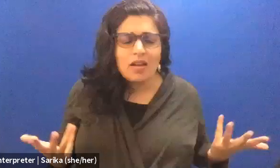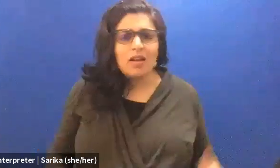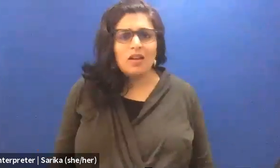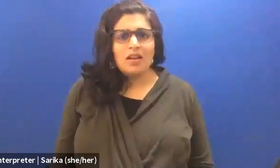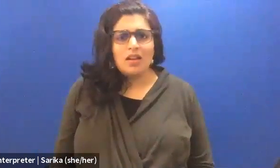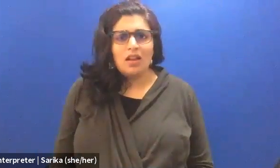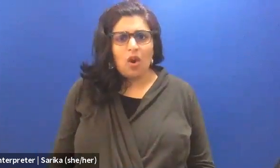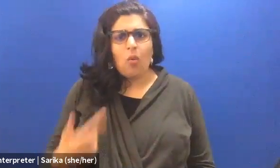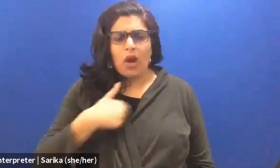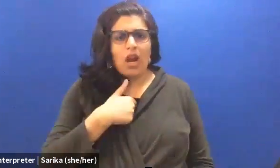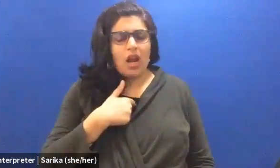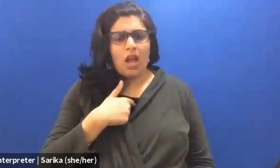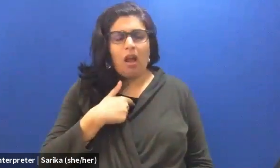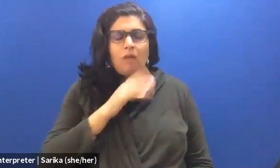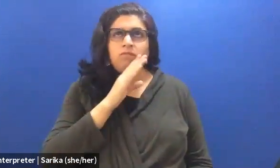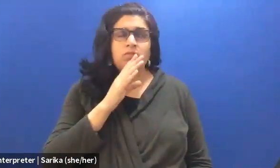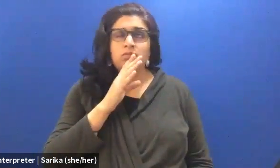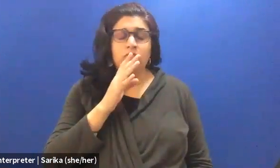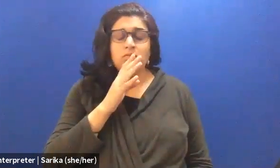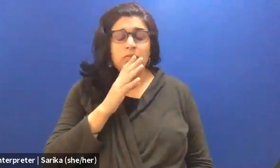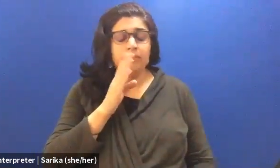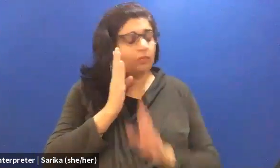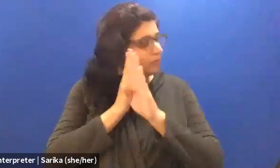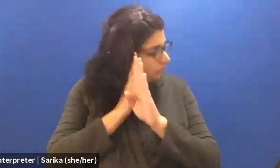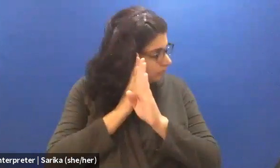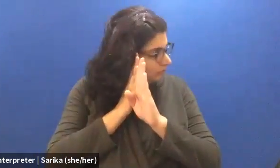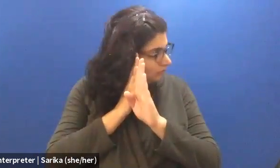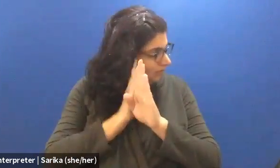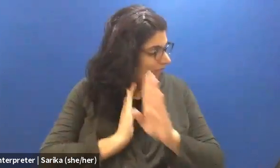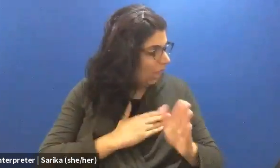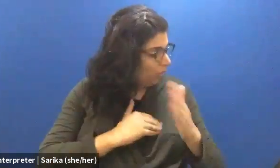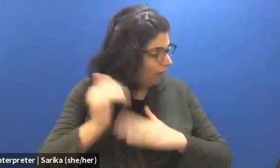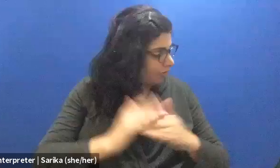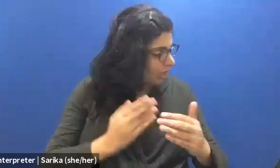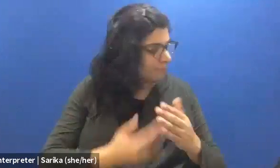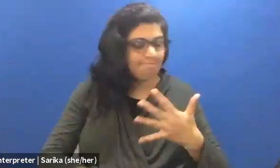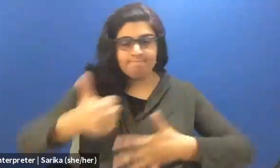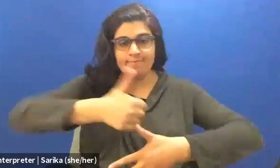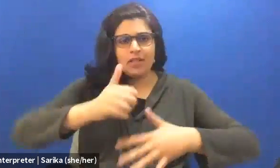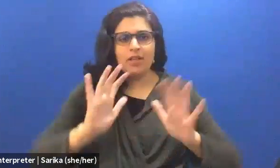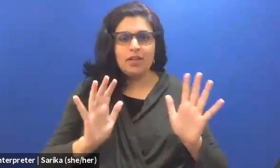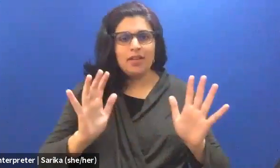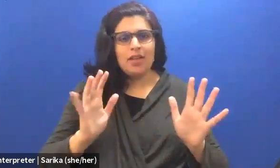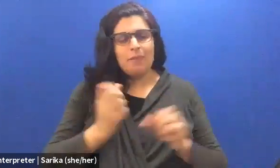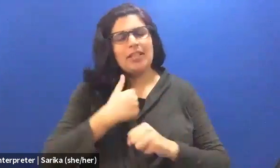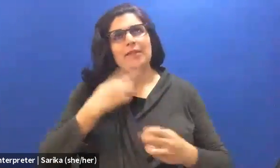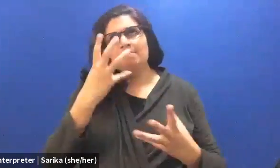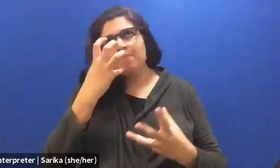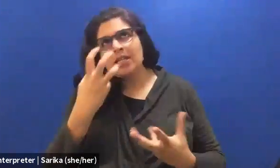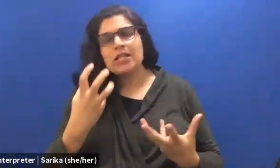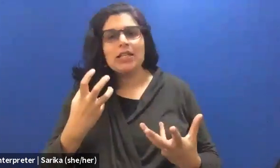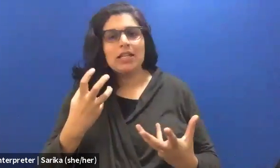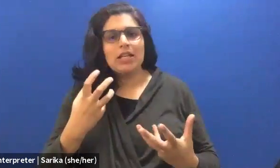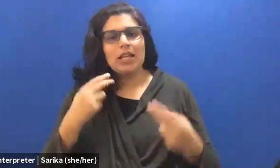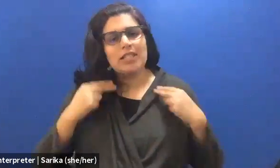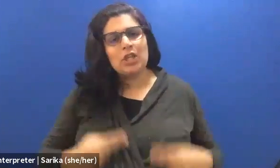Really, we're gonna like pretend that our comfort is more important than getting so I don't know, it kind of makes me a little bit mad. I mean, it's a very